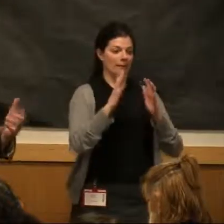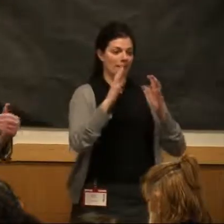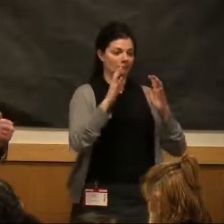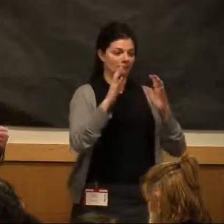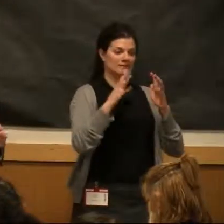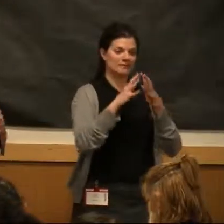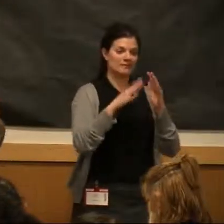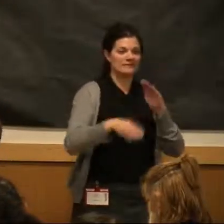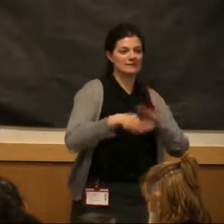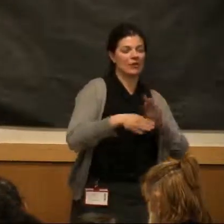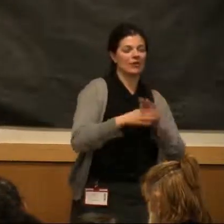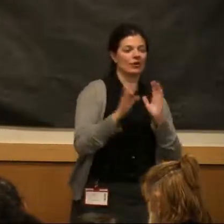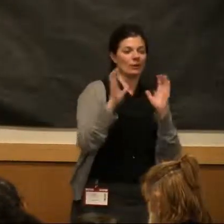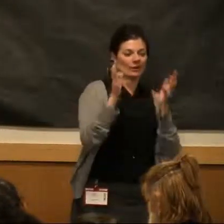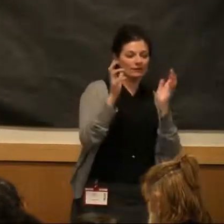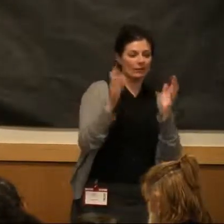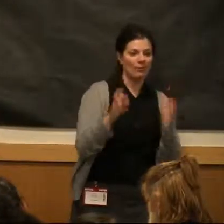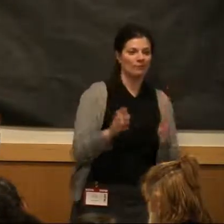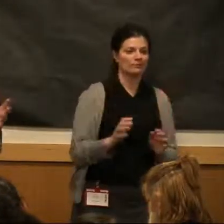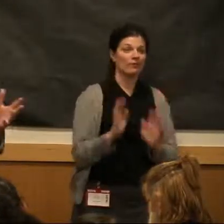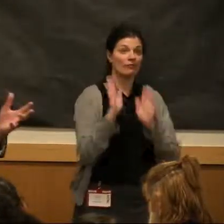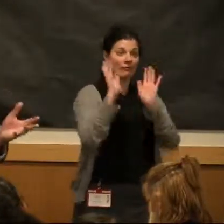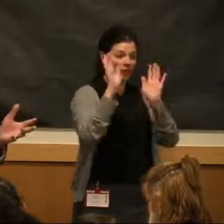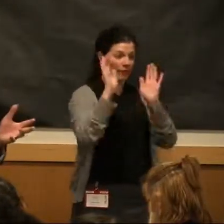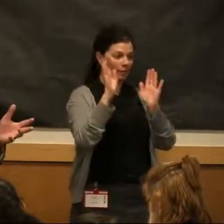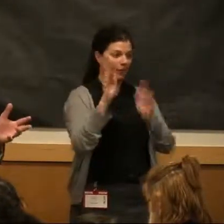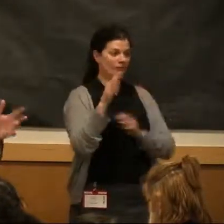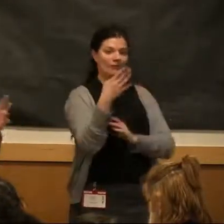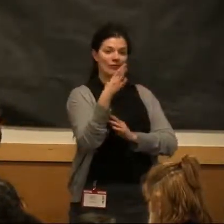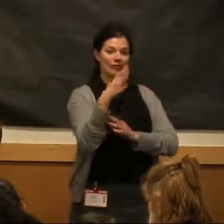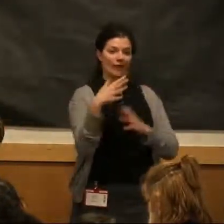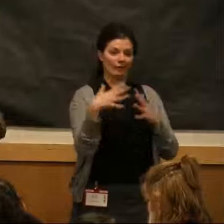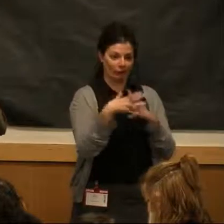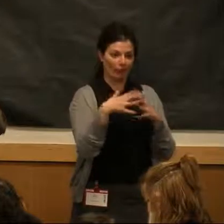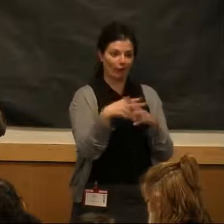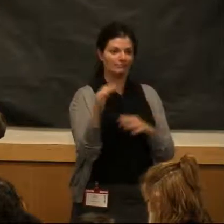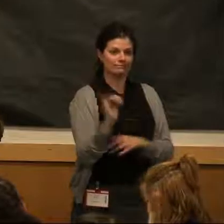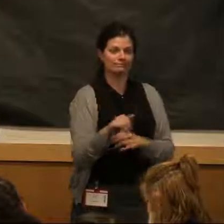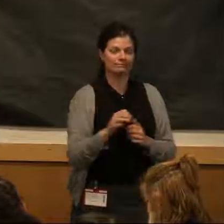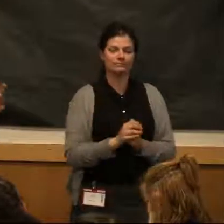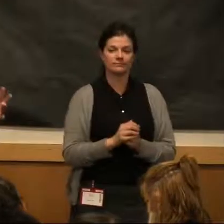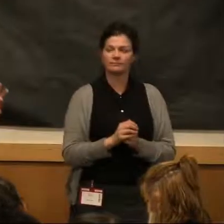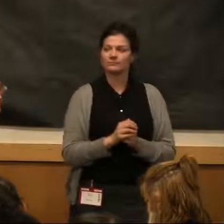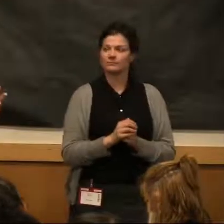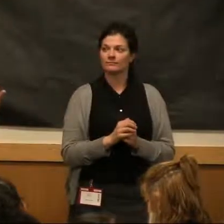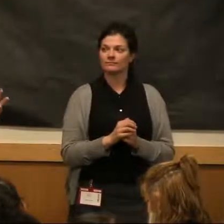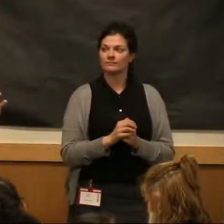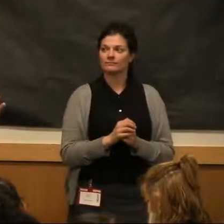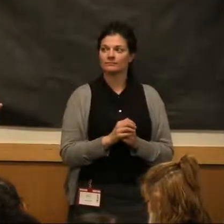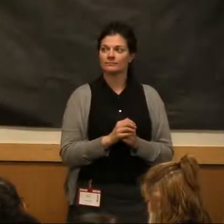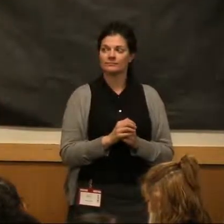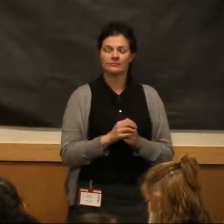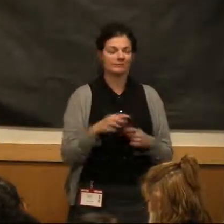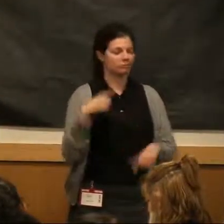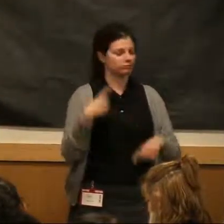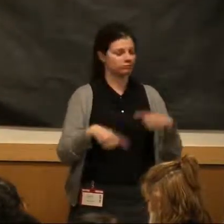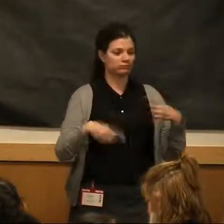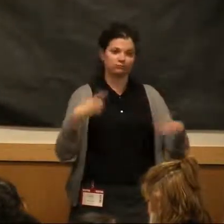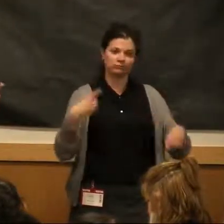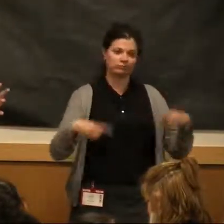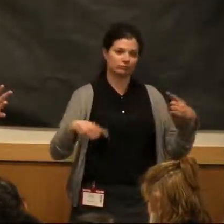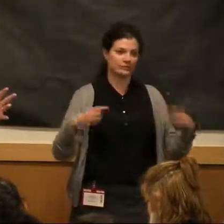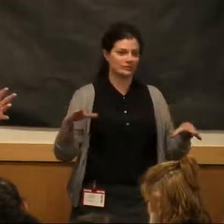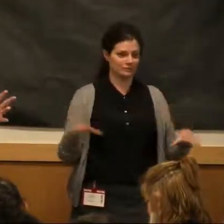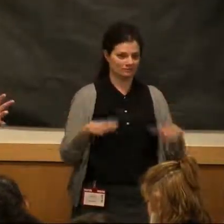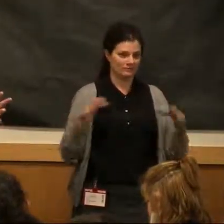or softball, or volleyball, or flag football, or any one of a wide variety of